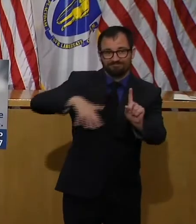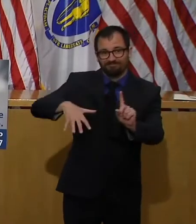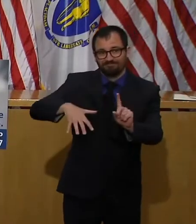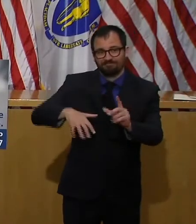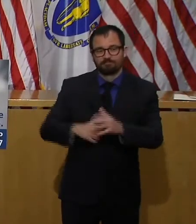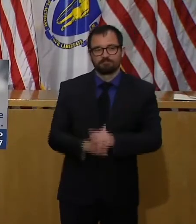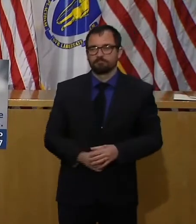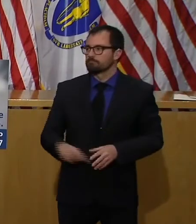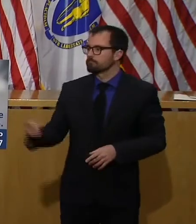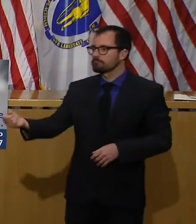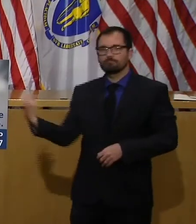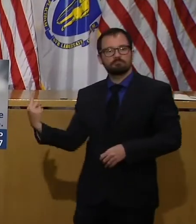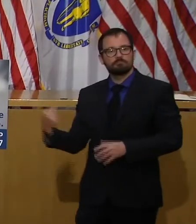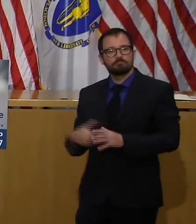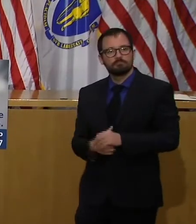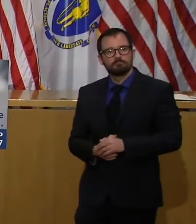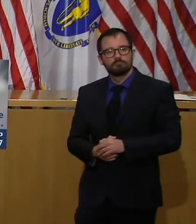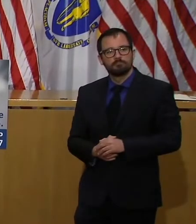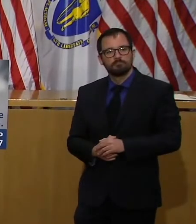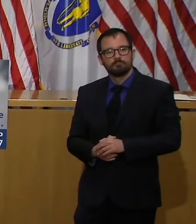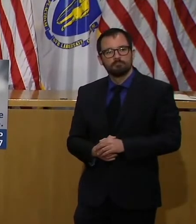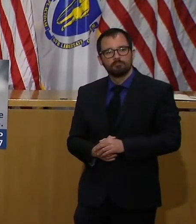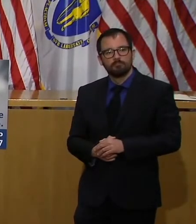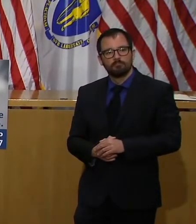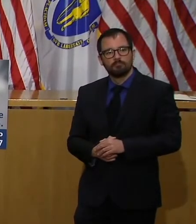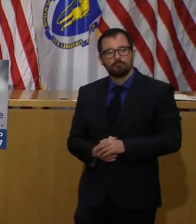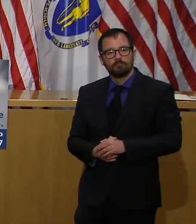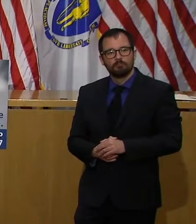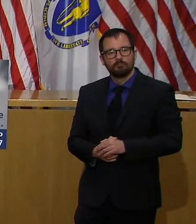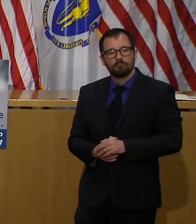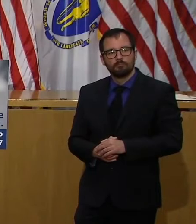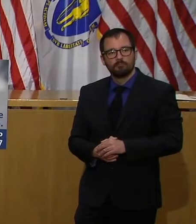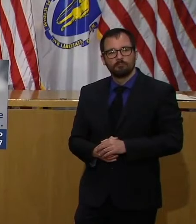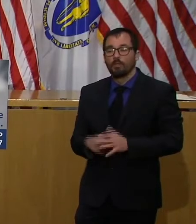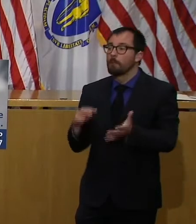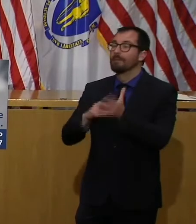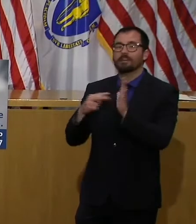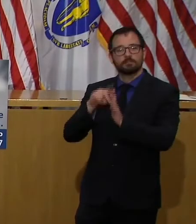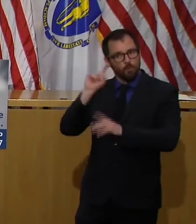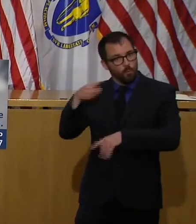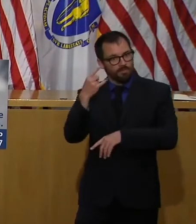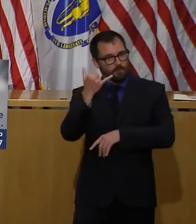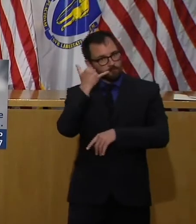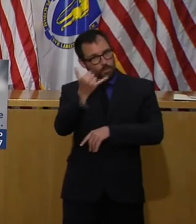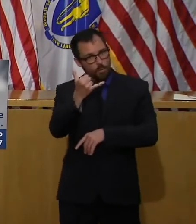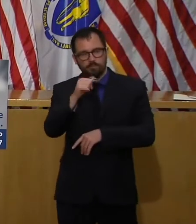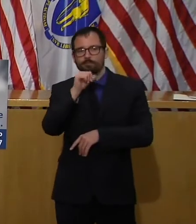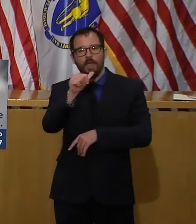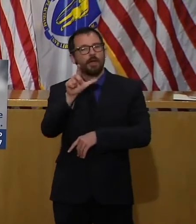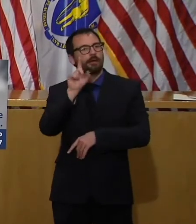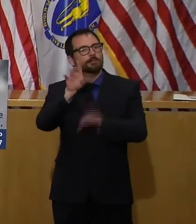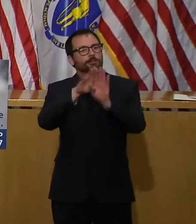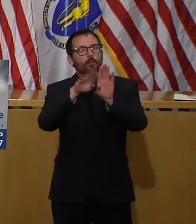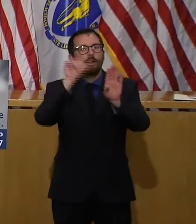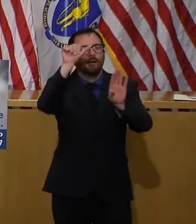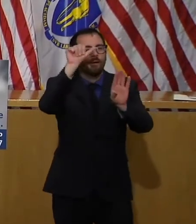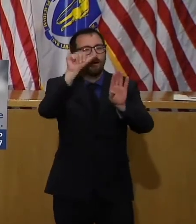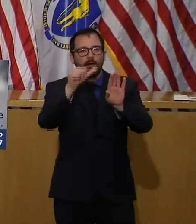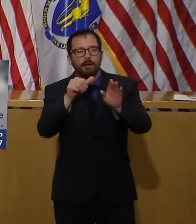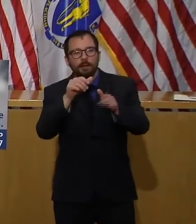So the first outreach is by phone or text, and then if we're having trouble reaching folks, that's when